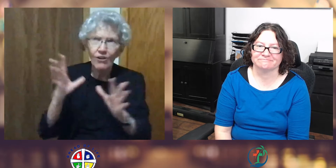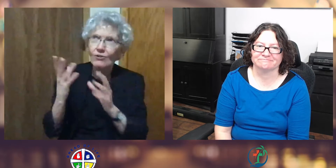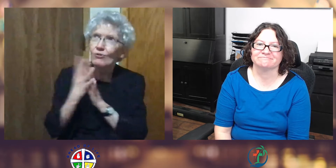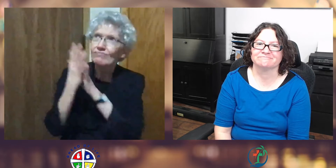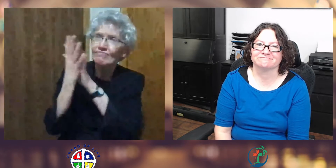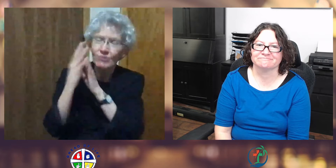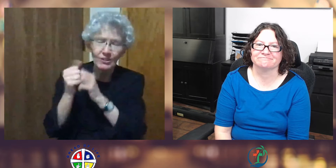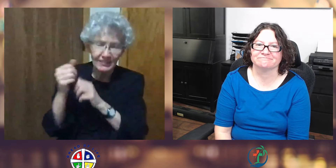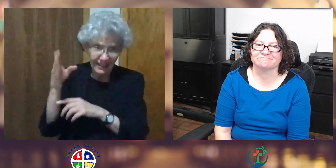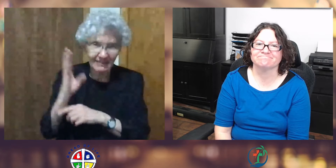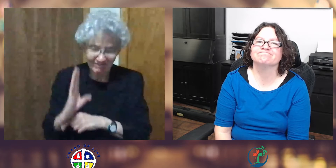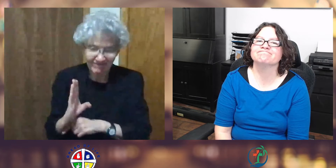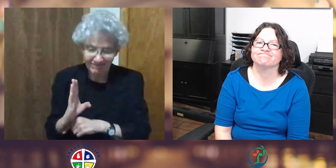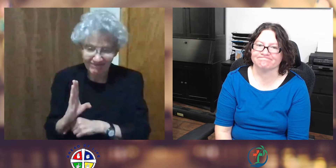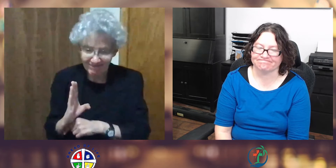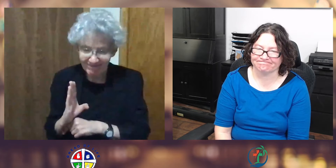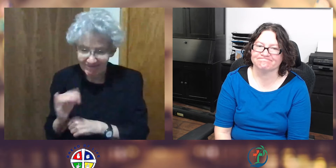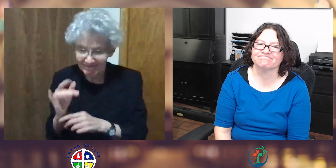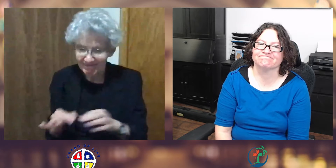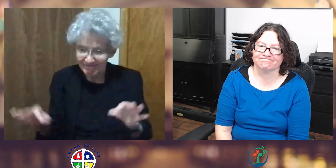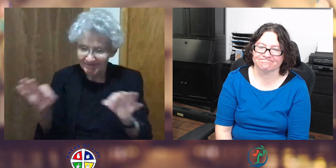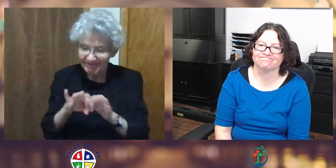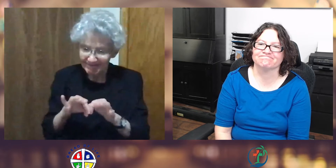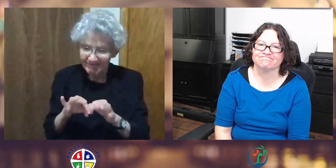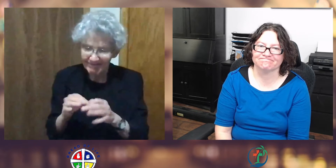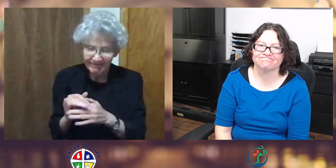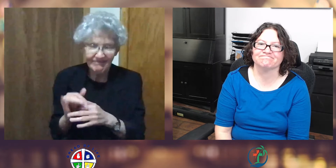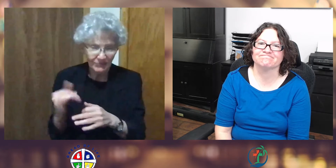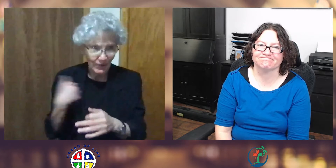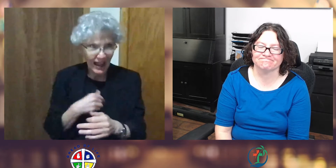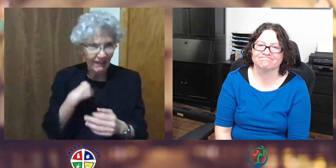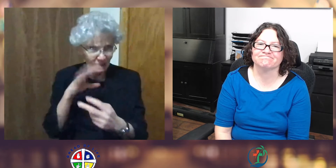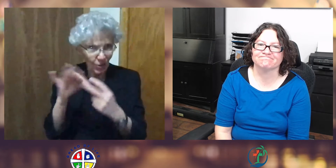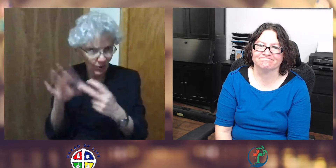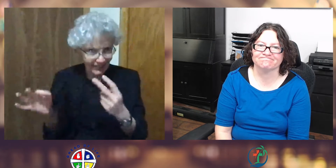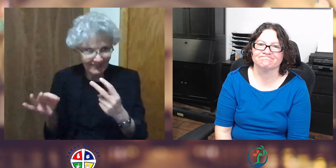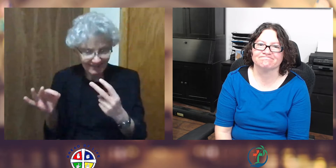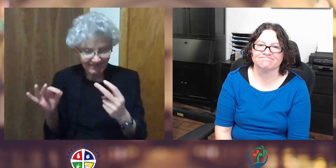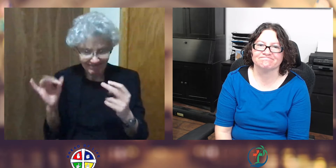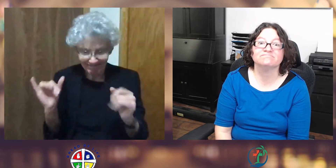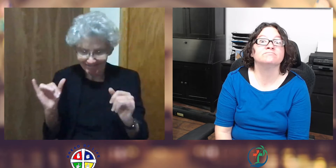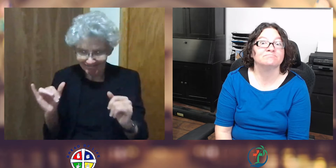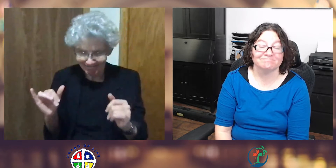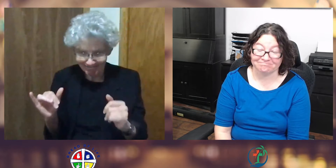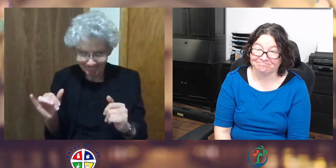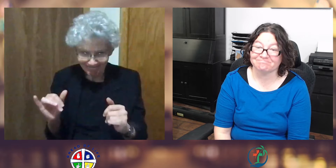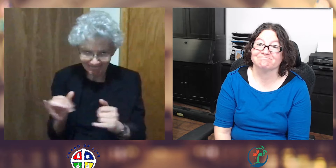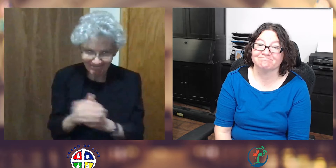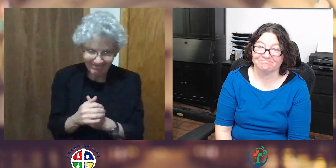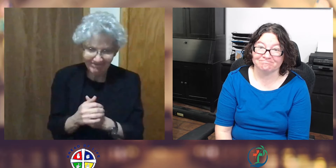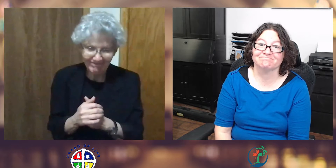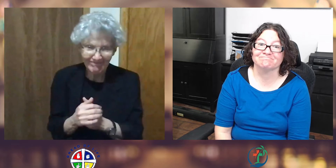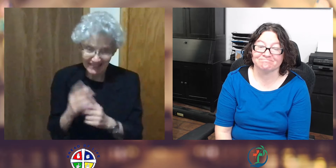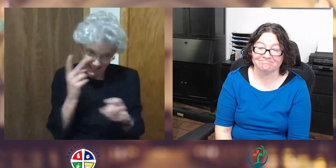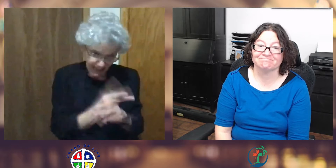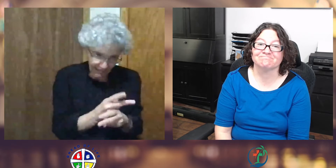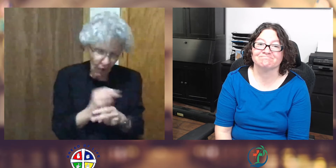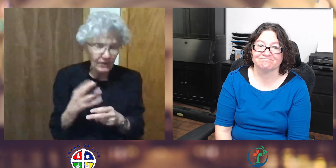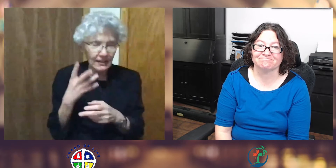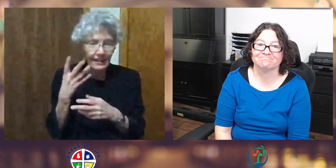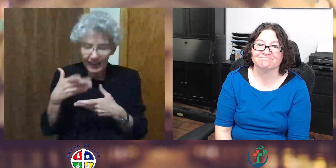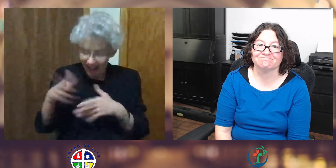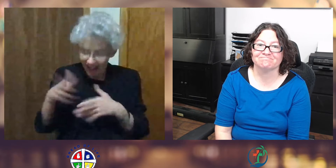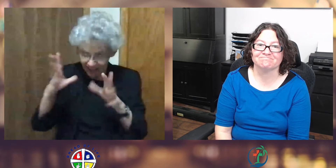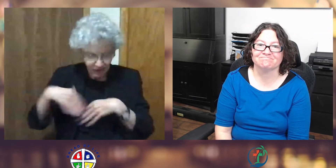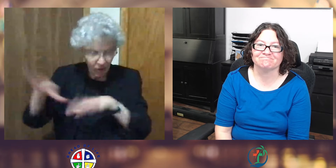Here's an easy one. If somebody asks you to tell a joke, tell them you have a vegetable joke. But it's corny.